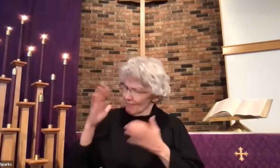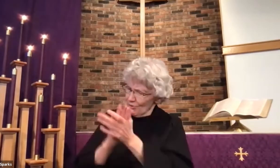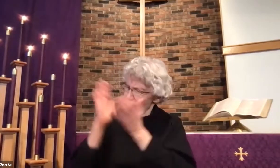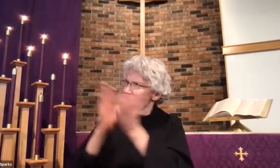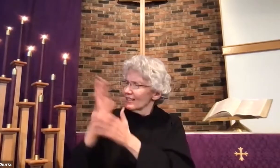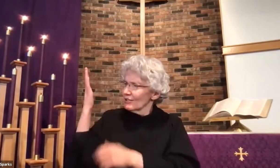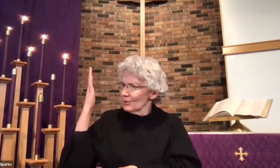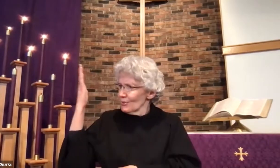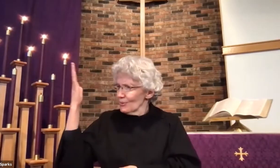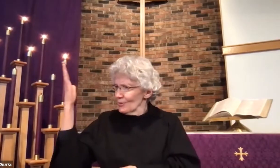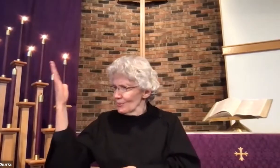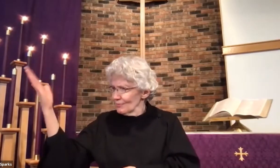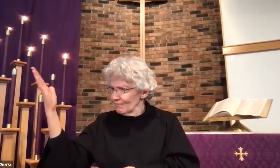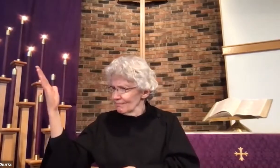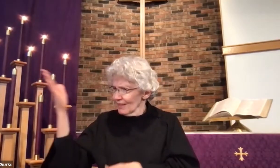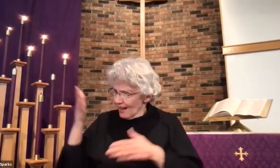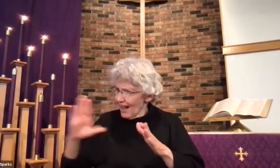Let me live to praise you.